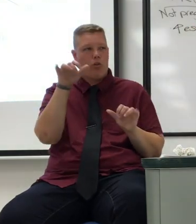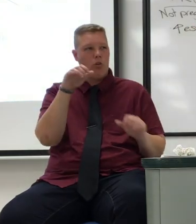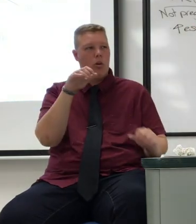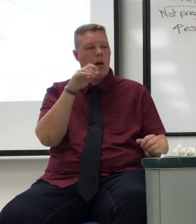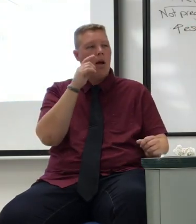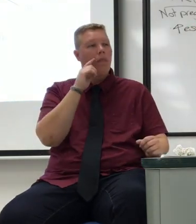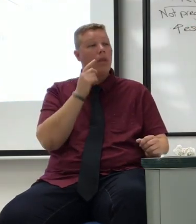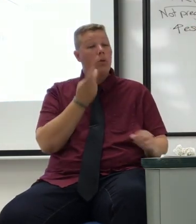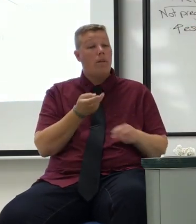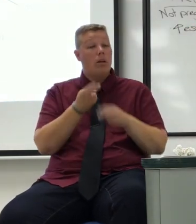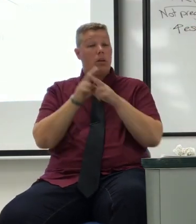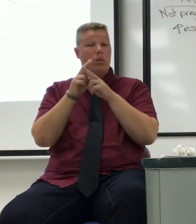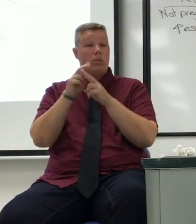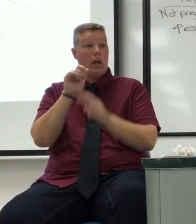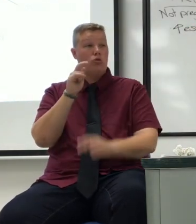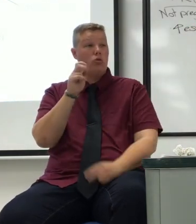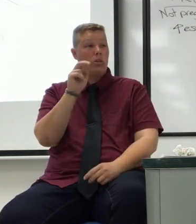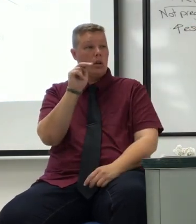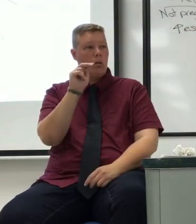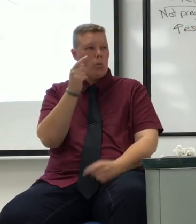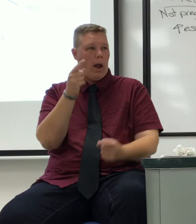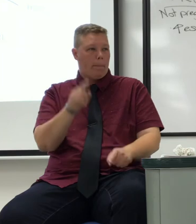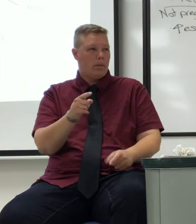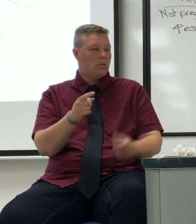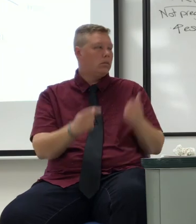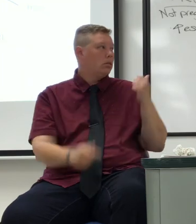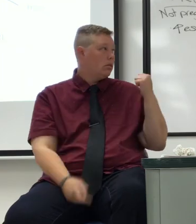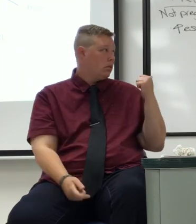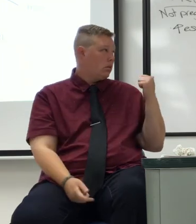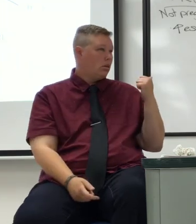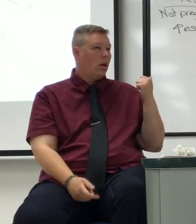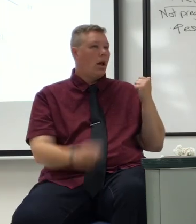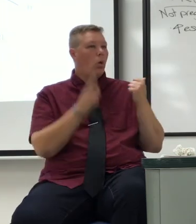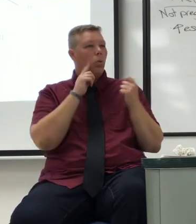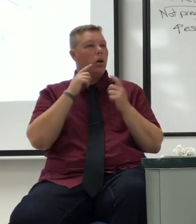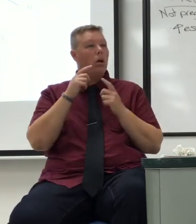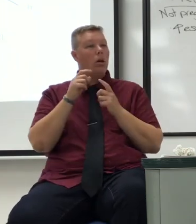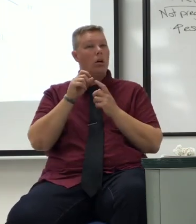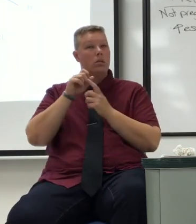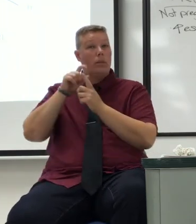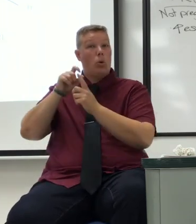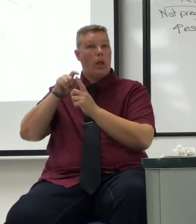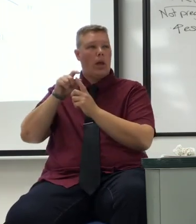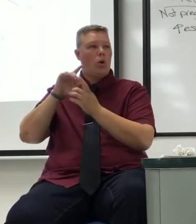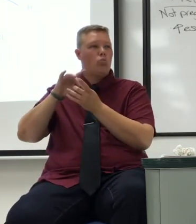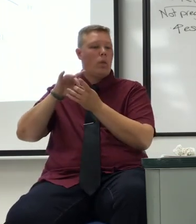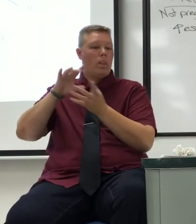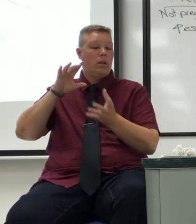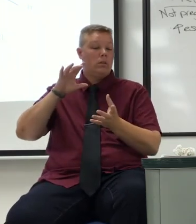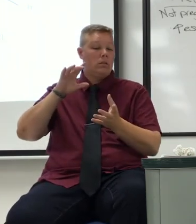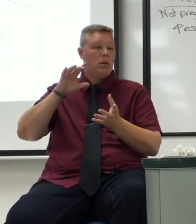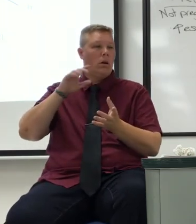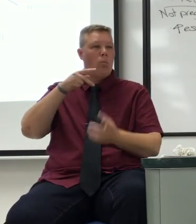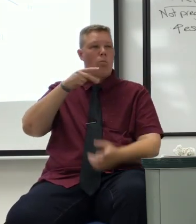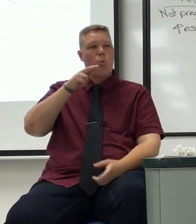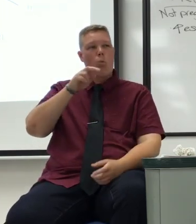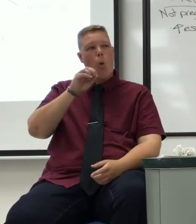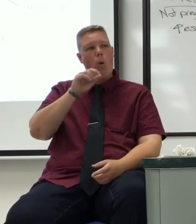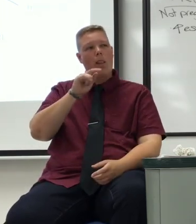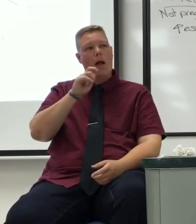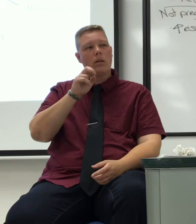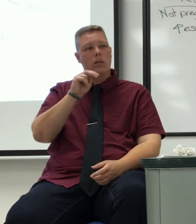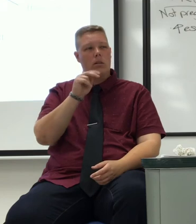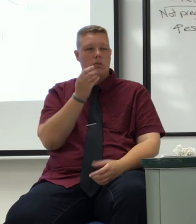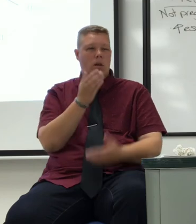you have an increased amount of estrogen. What that will do is that'll stimulate the release of some prolactin